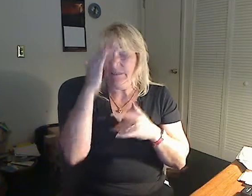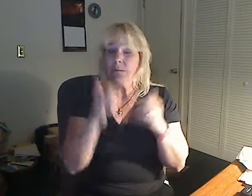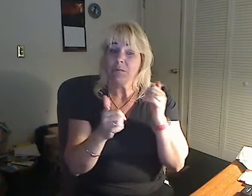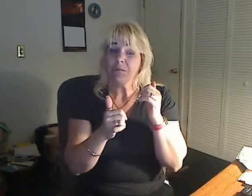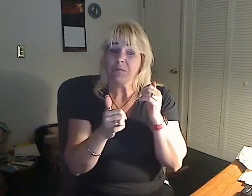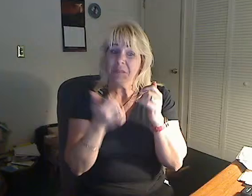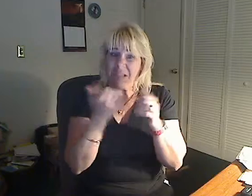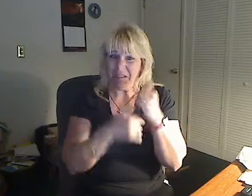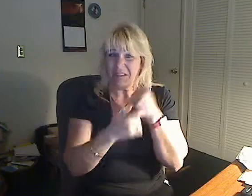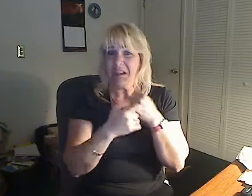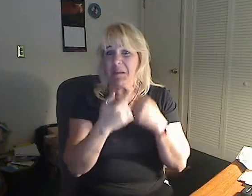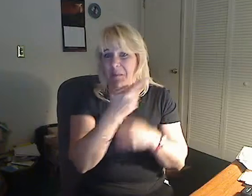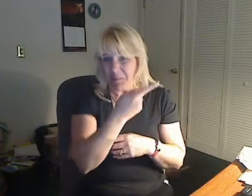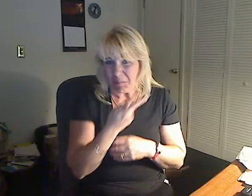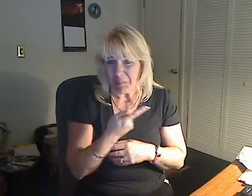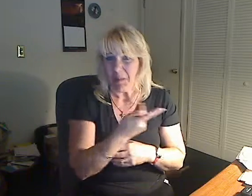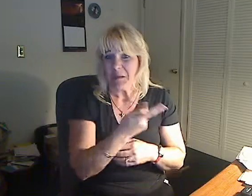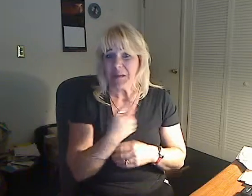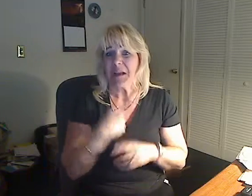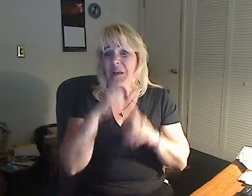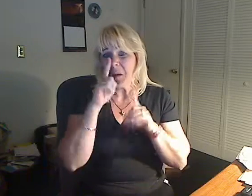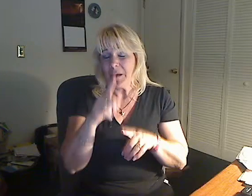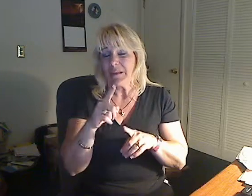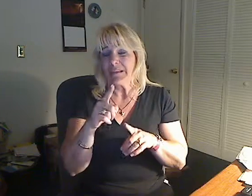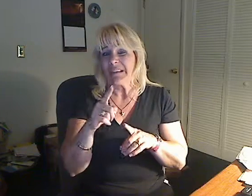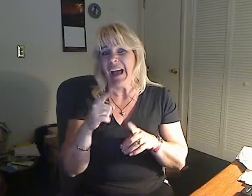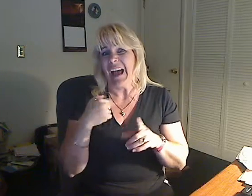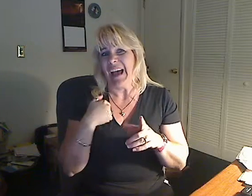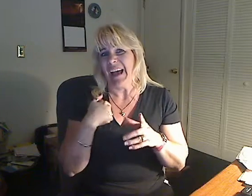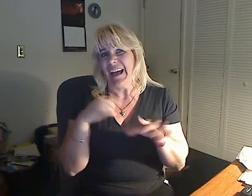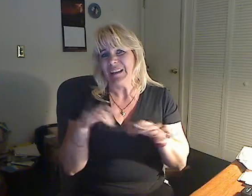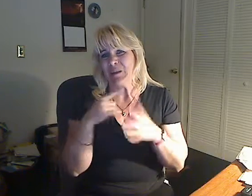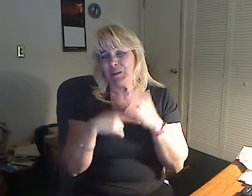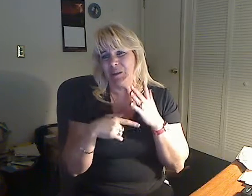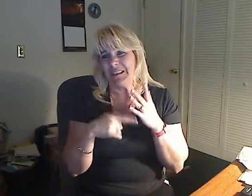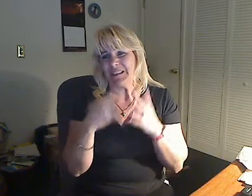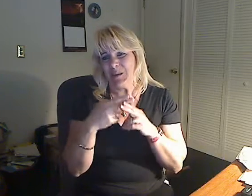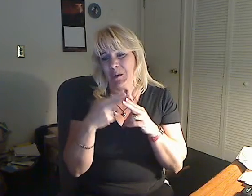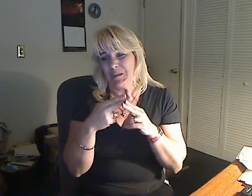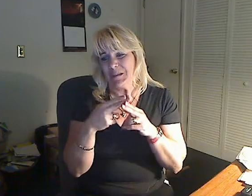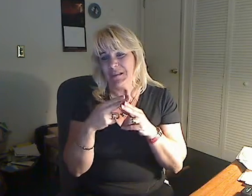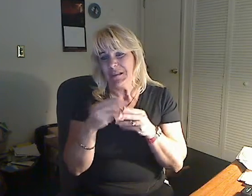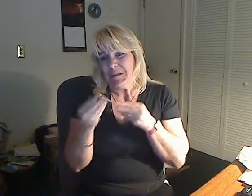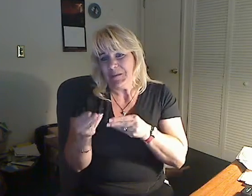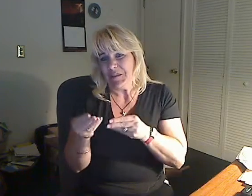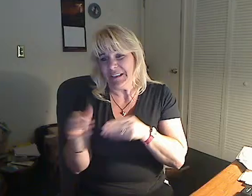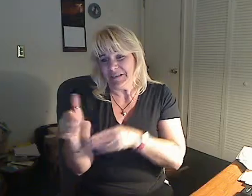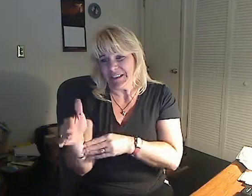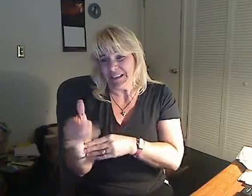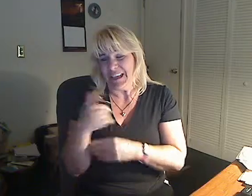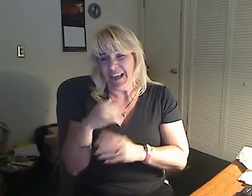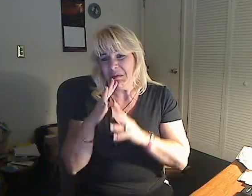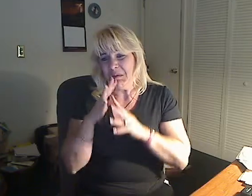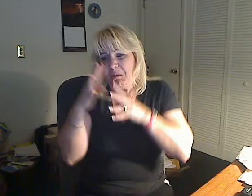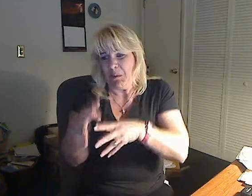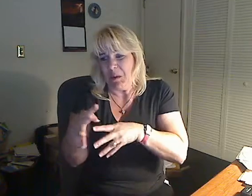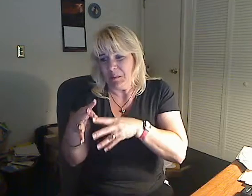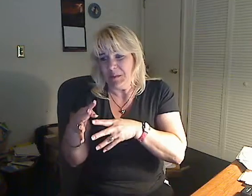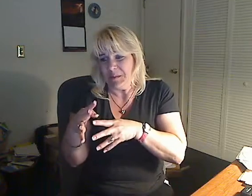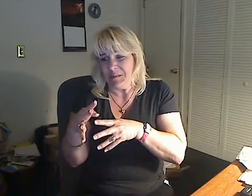diving, I do what they call feeding the fish. So I throw up. But it's really kind of nice too because fish come from everywhere.